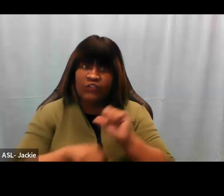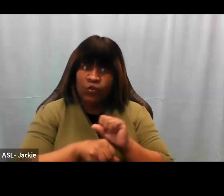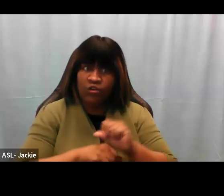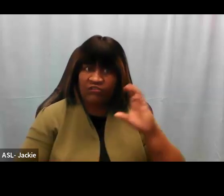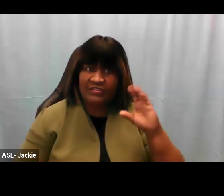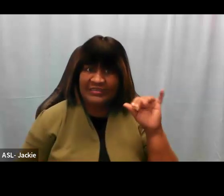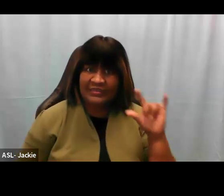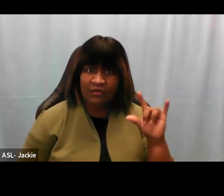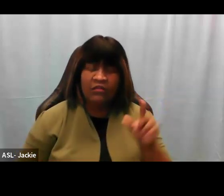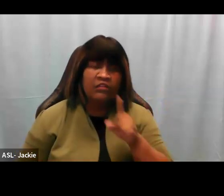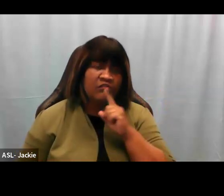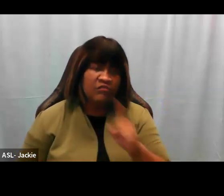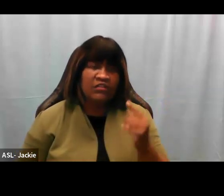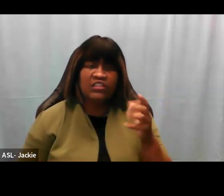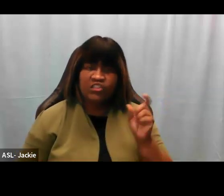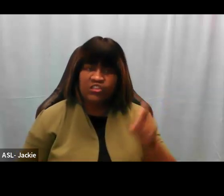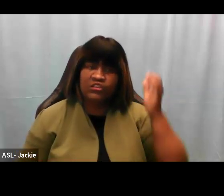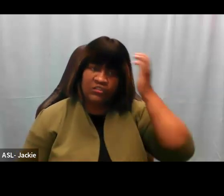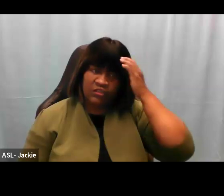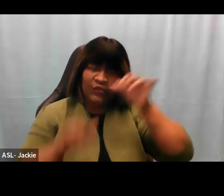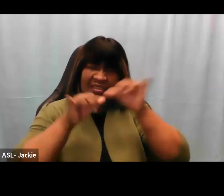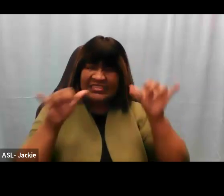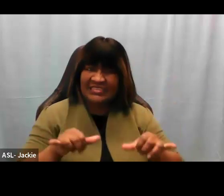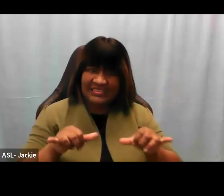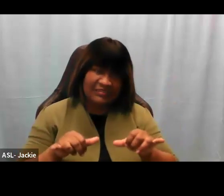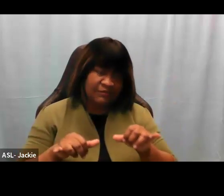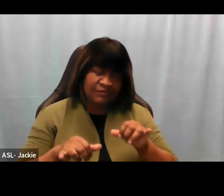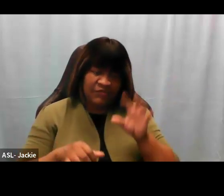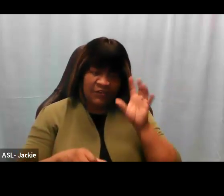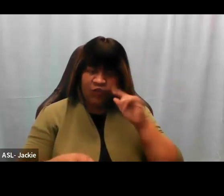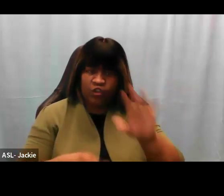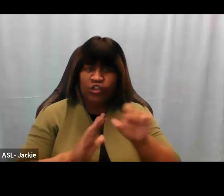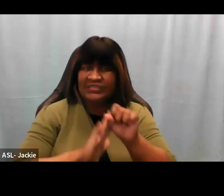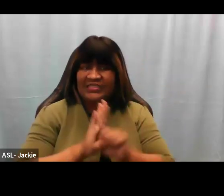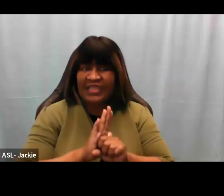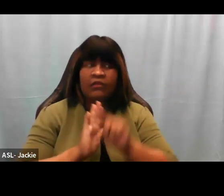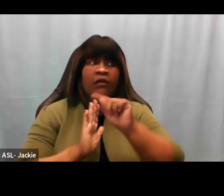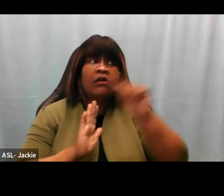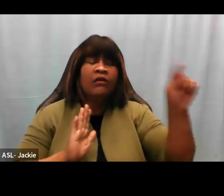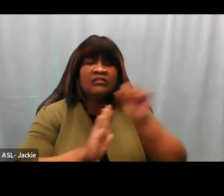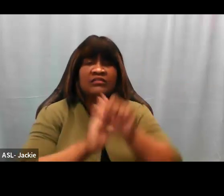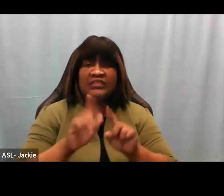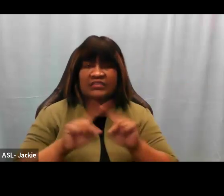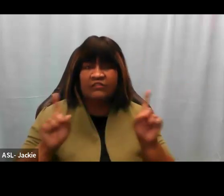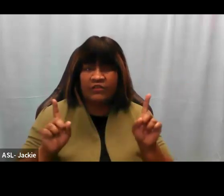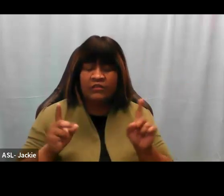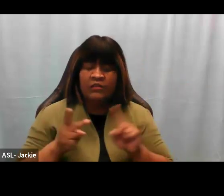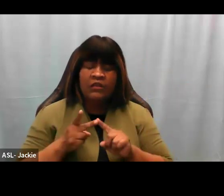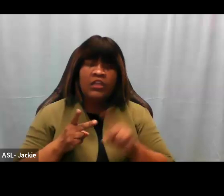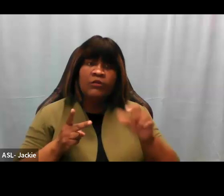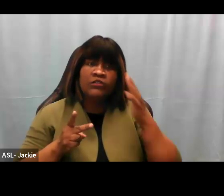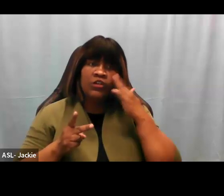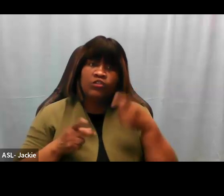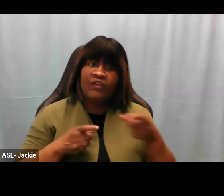SIL, you really want to know the system in your state. Every state is different. You also want to know if you have managed